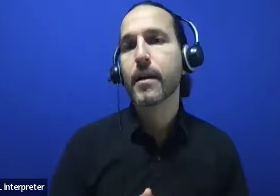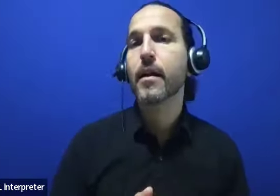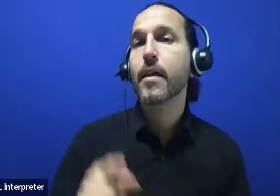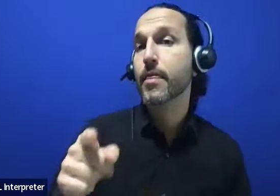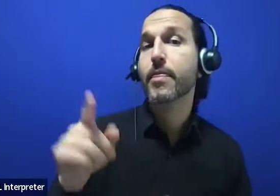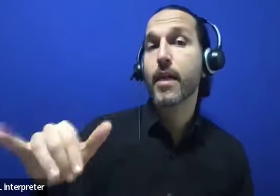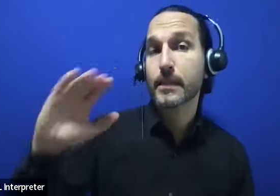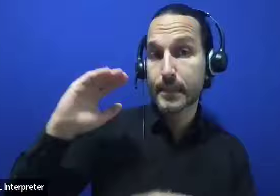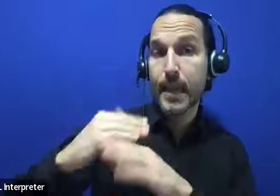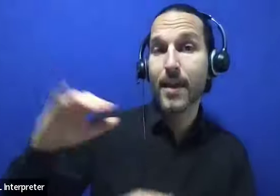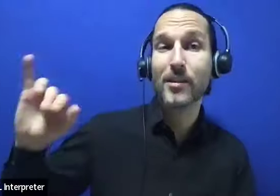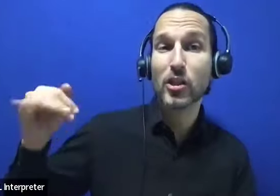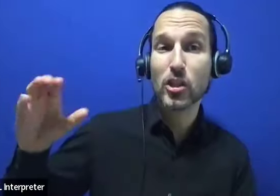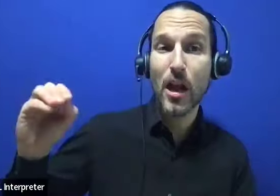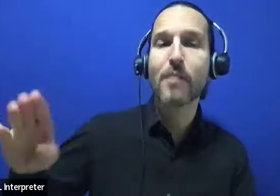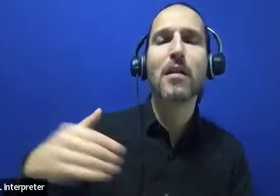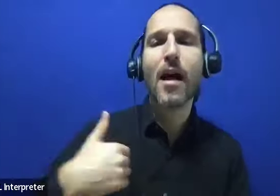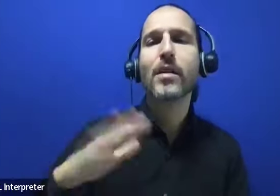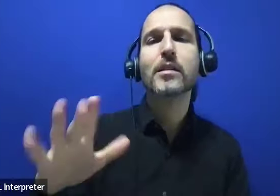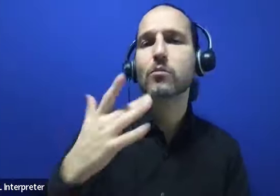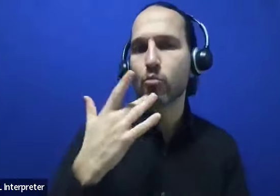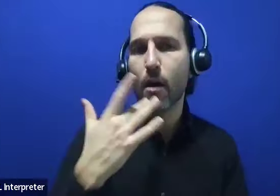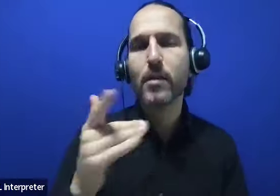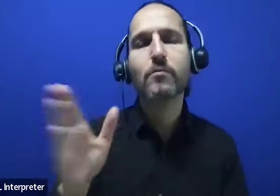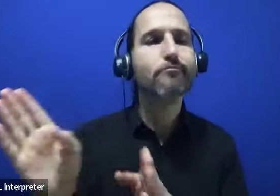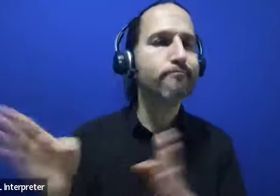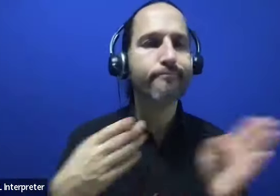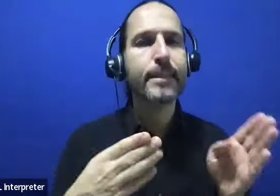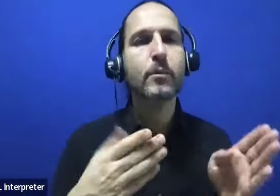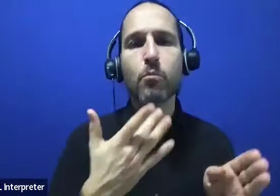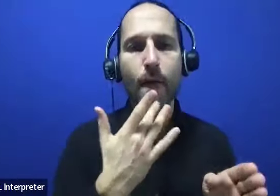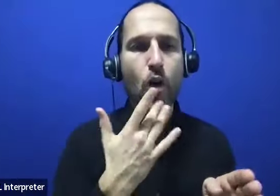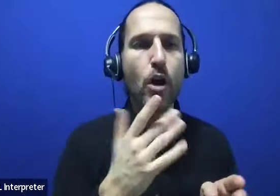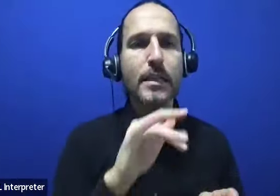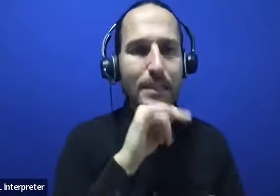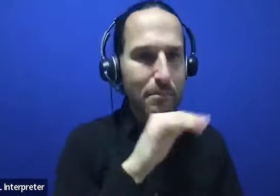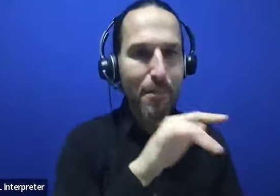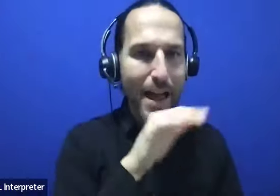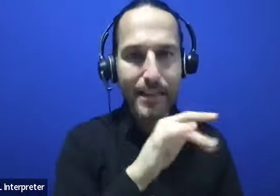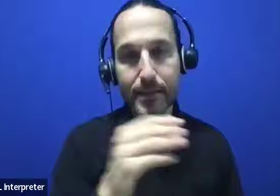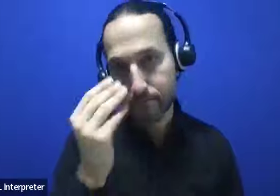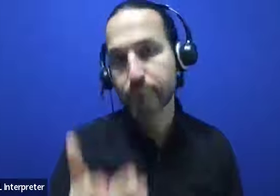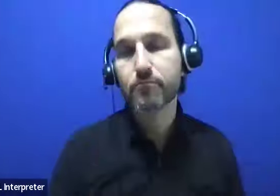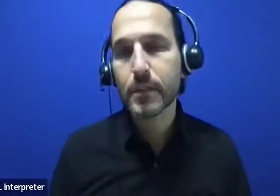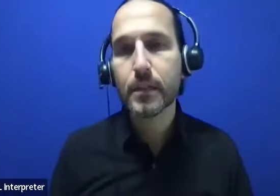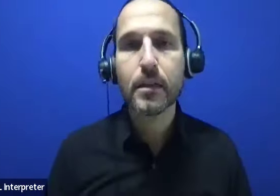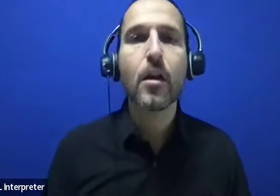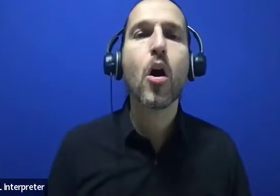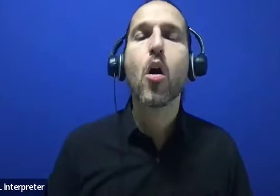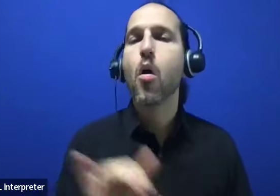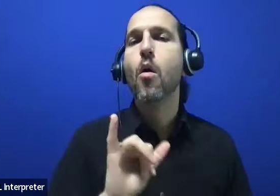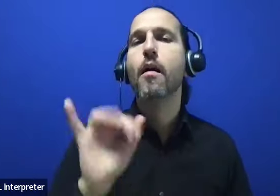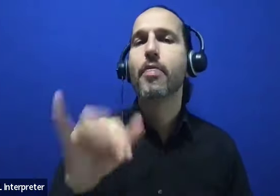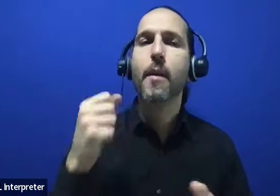certainly has specific preferences, and they do tend to tend towards the spicy end. It can also